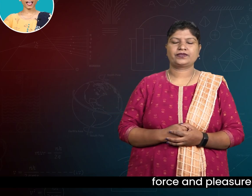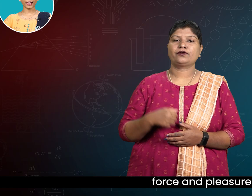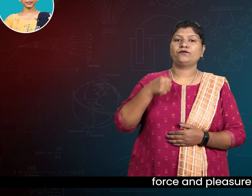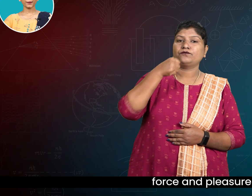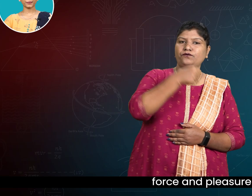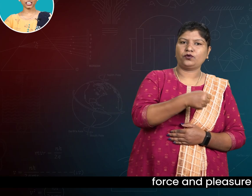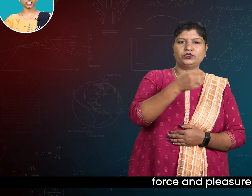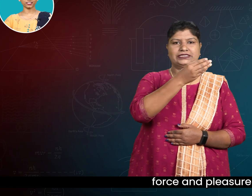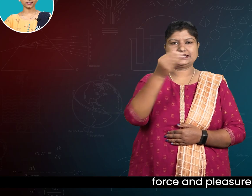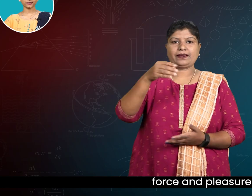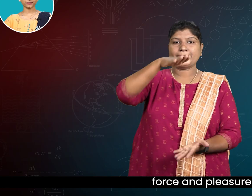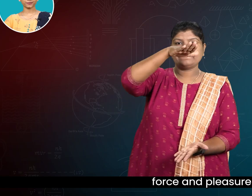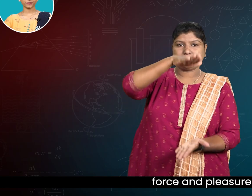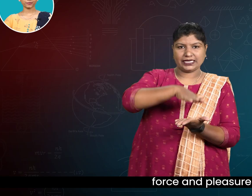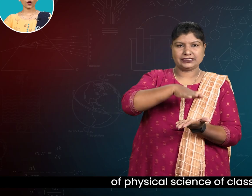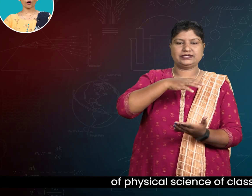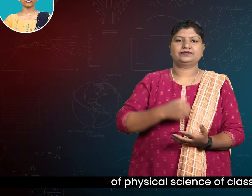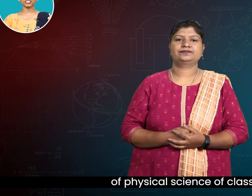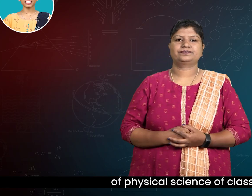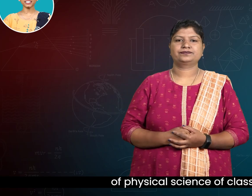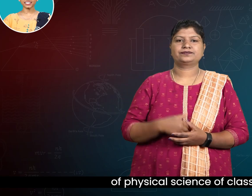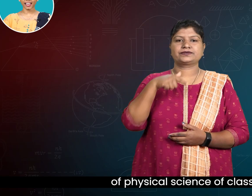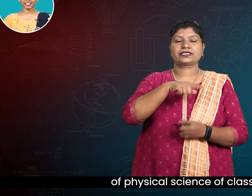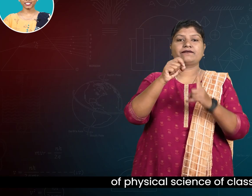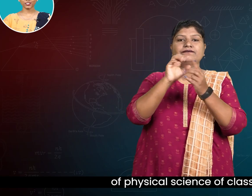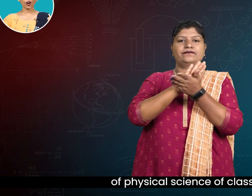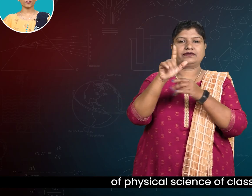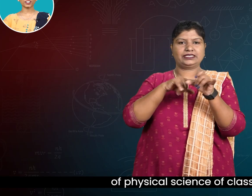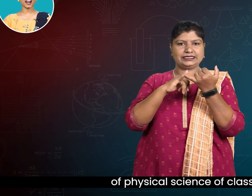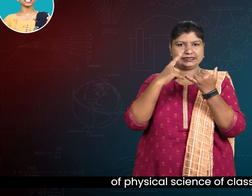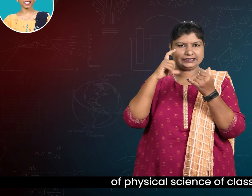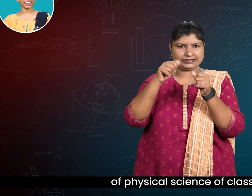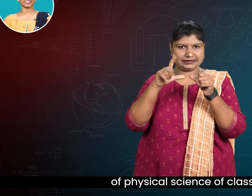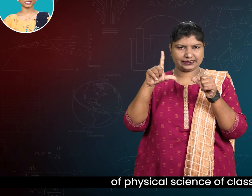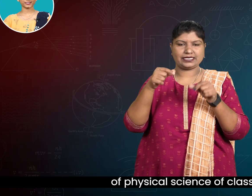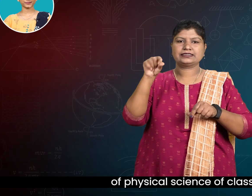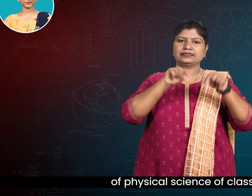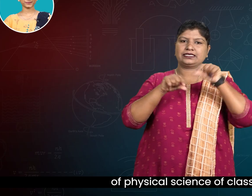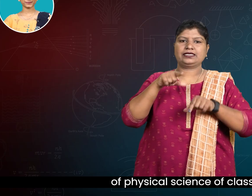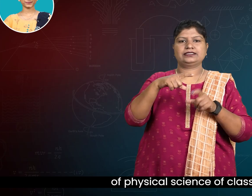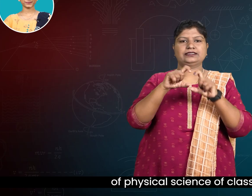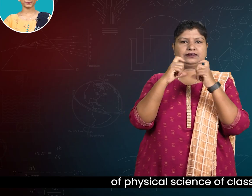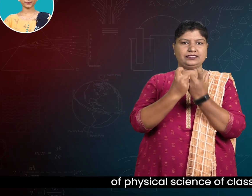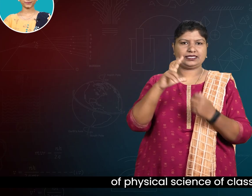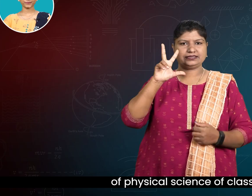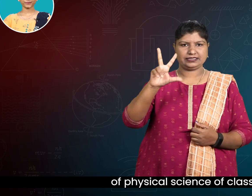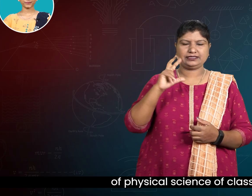Force and Pressure of Physical Science of Class 8.